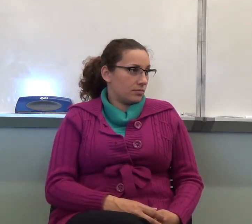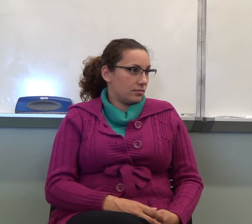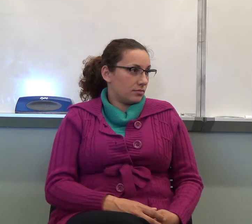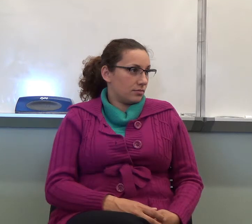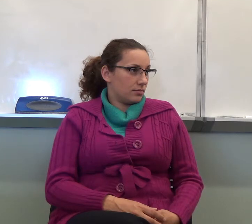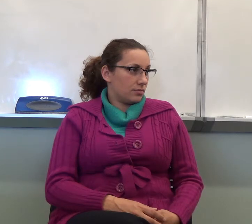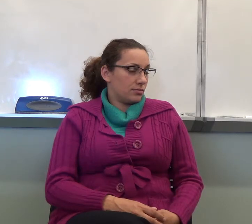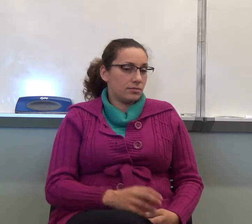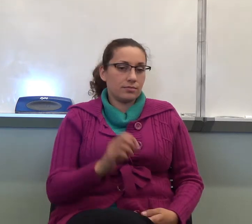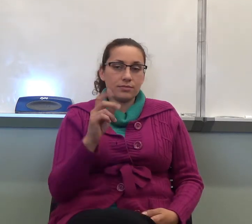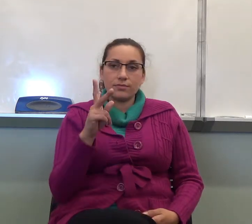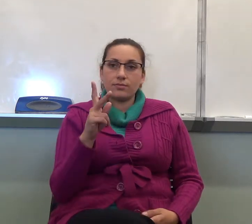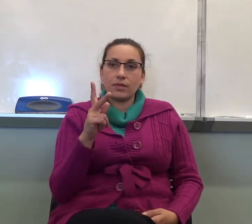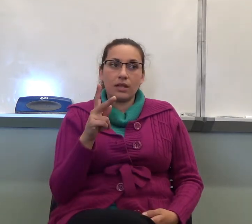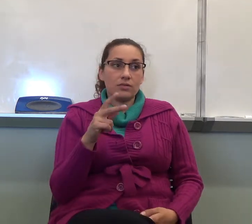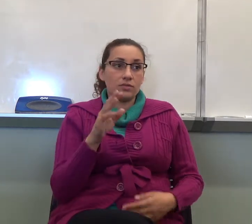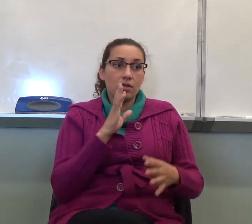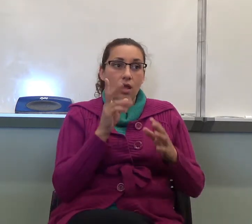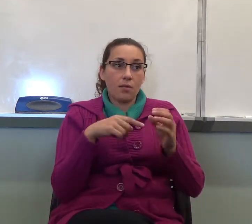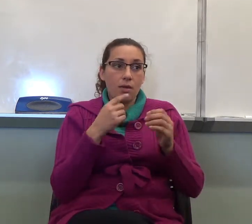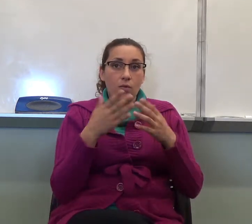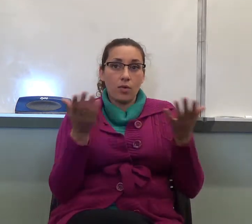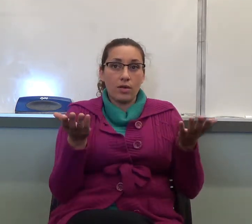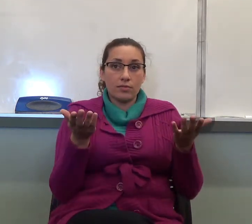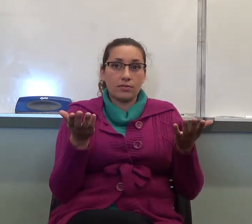Okay, first thing we're going to talk about is ordering.